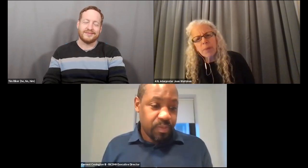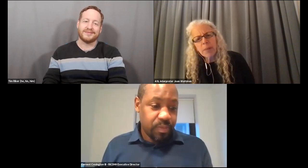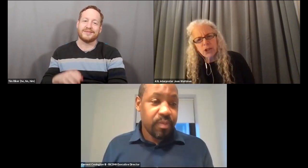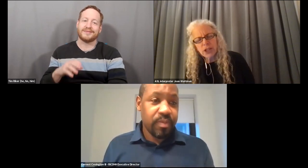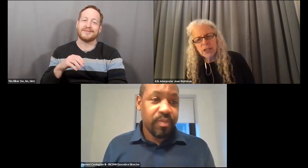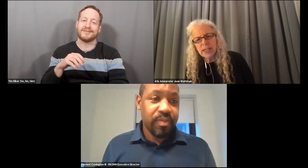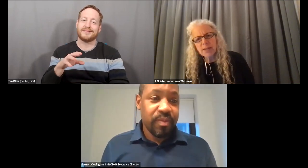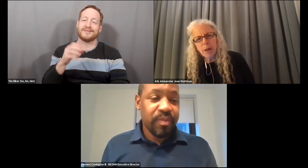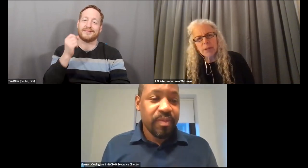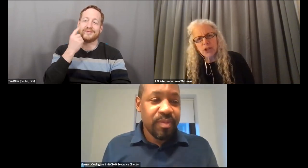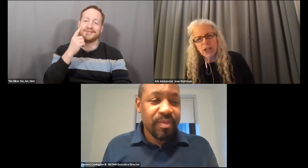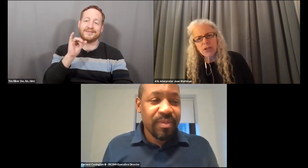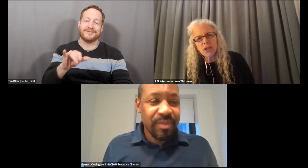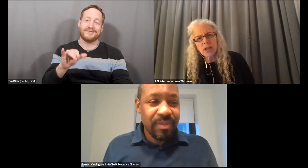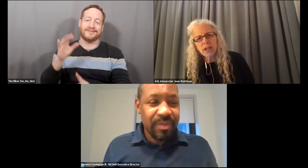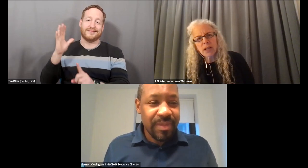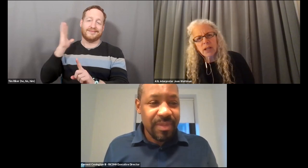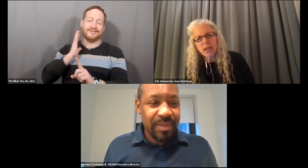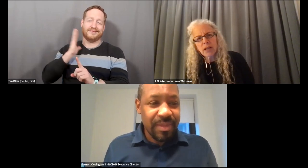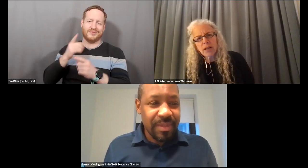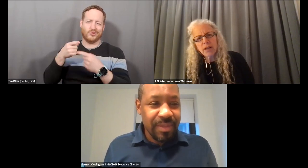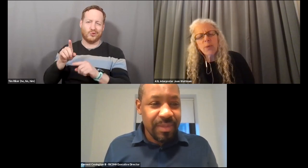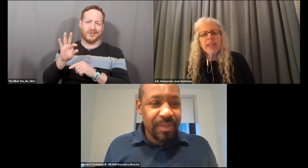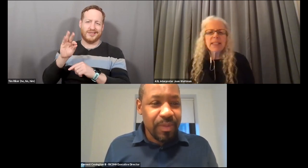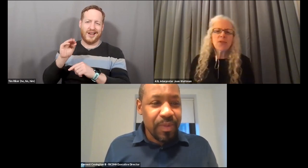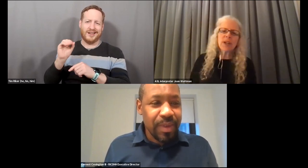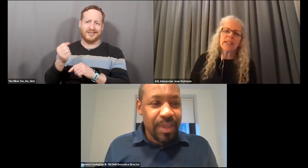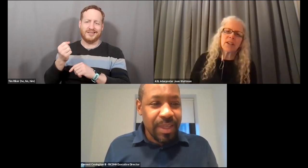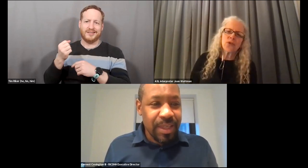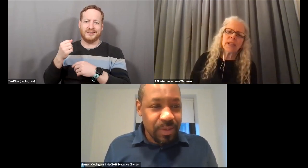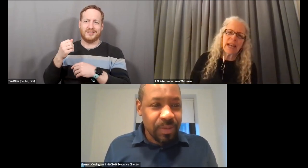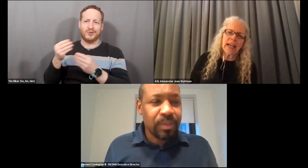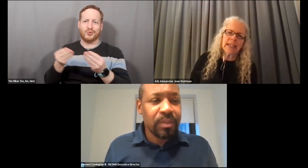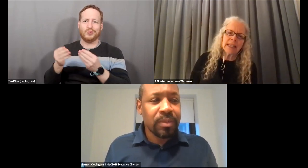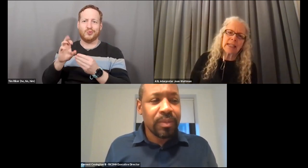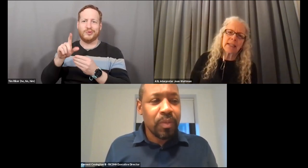public chairs, it says public chairs. Well, that's interesting. During the 90s,